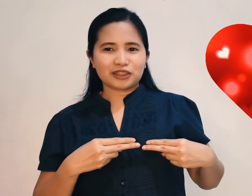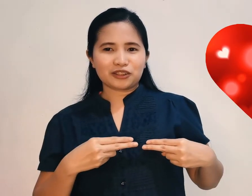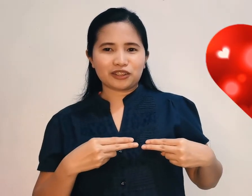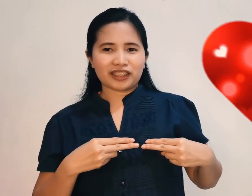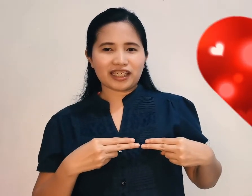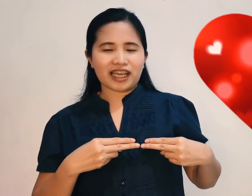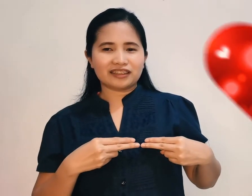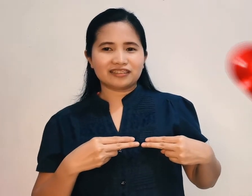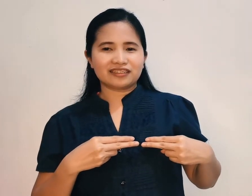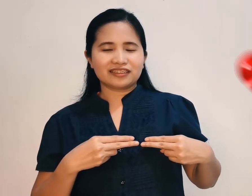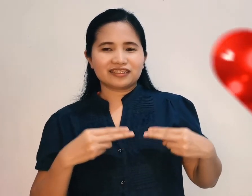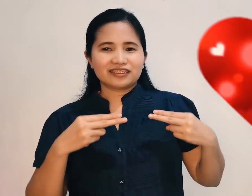so ayan.